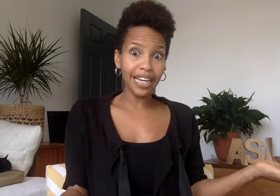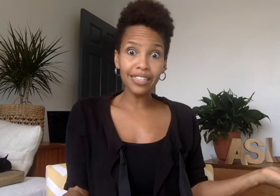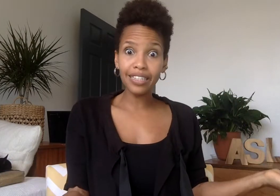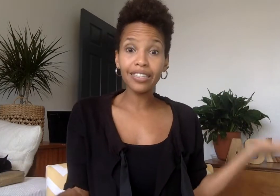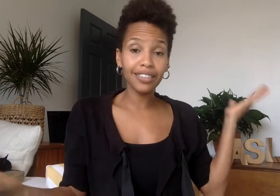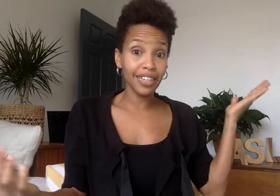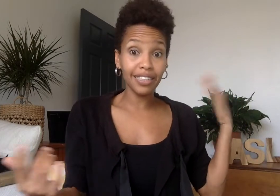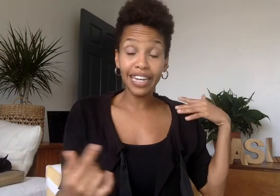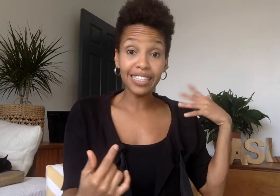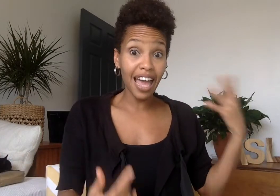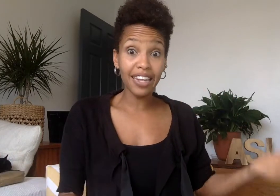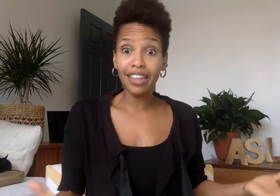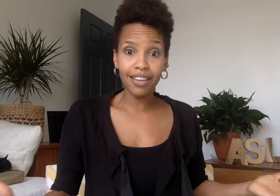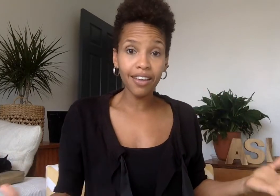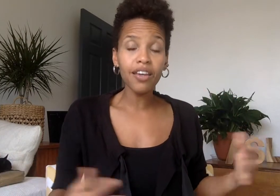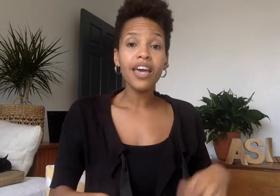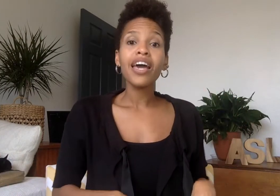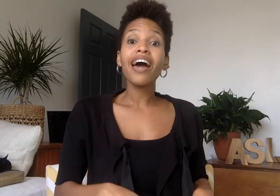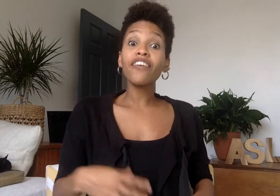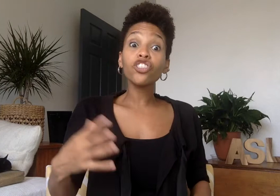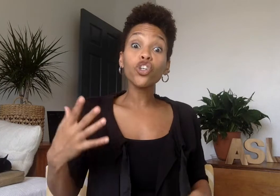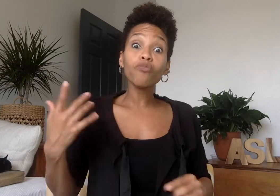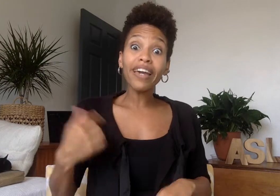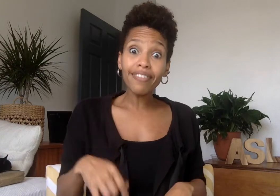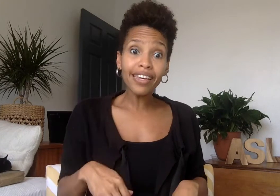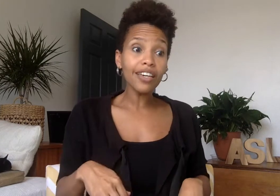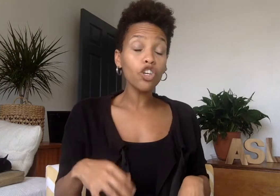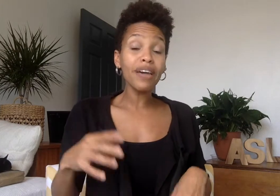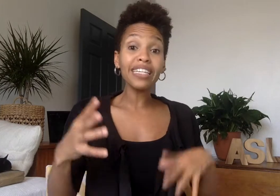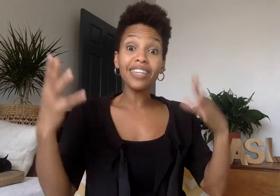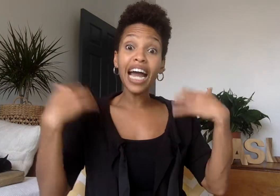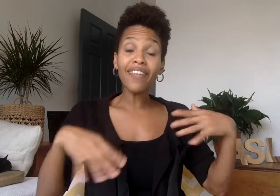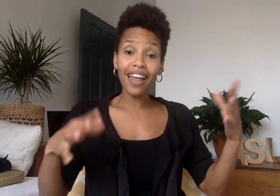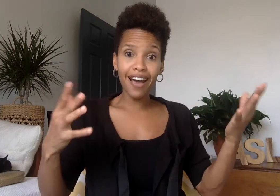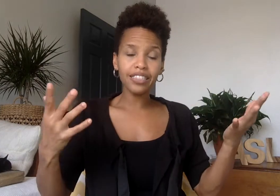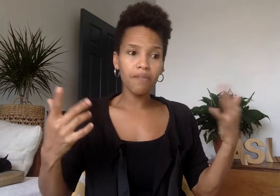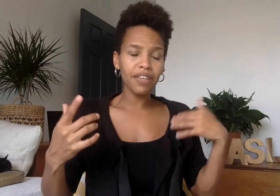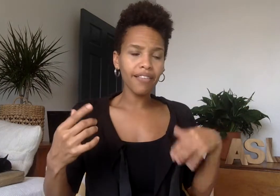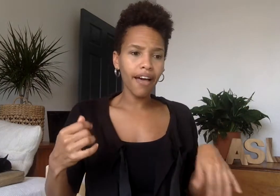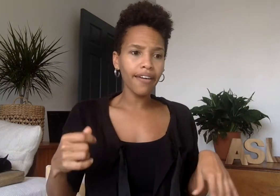likes anything. And then so you may sign that as something like,